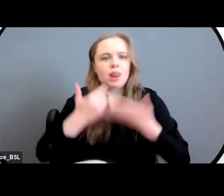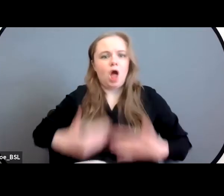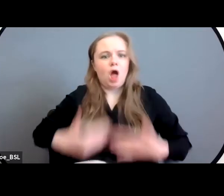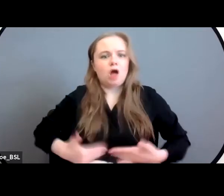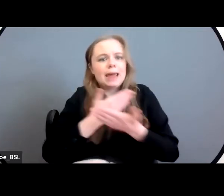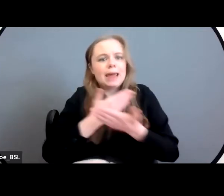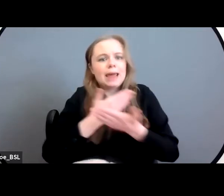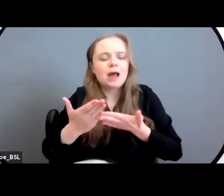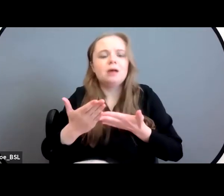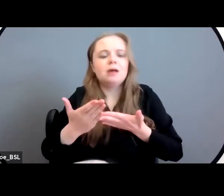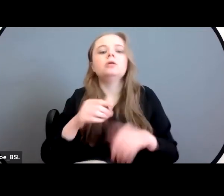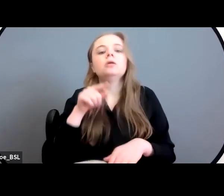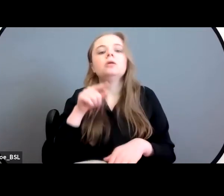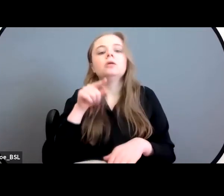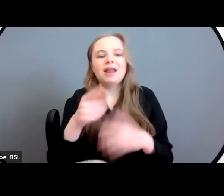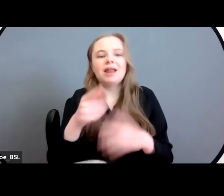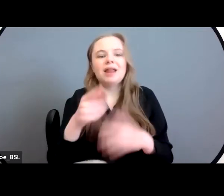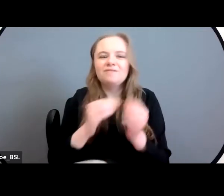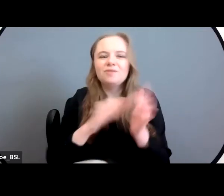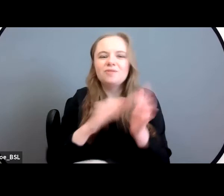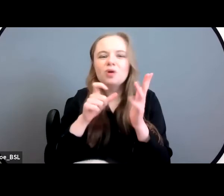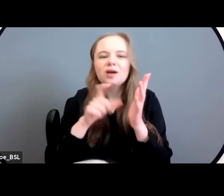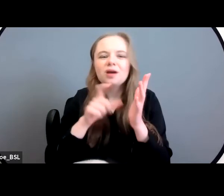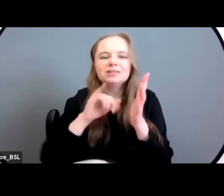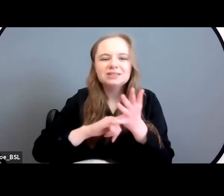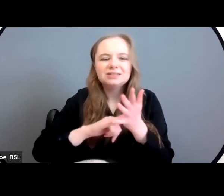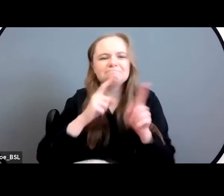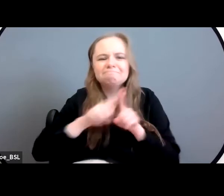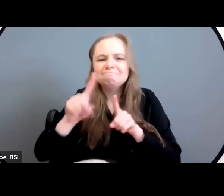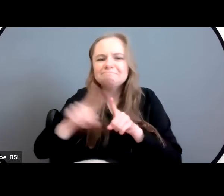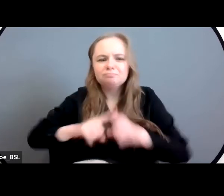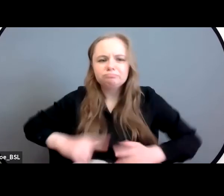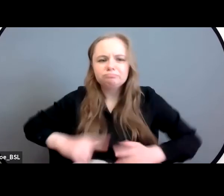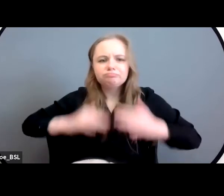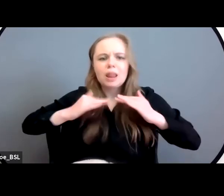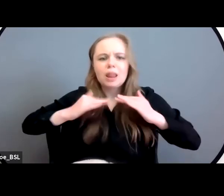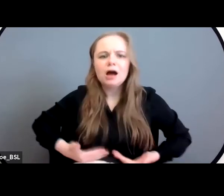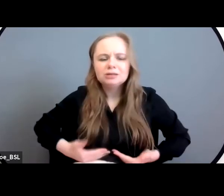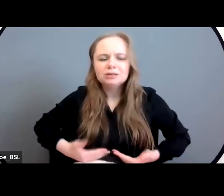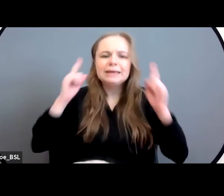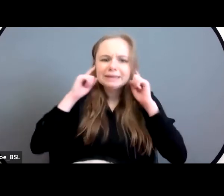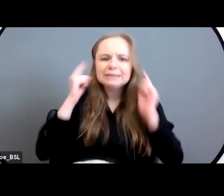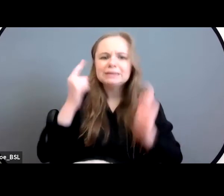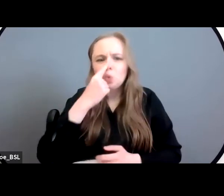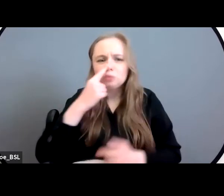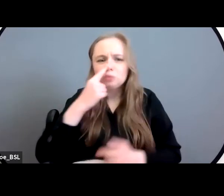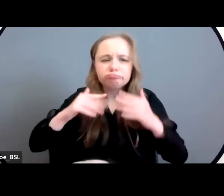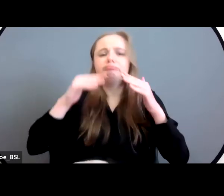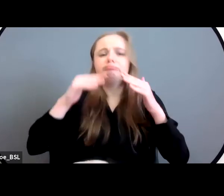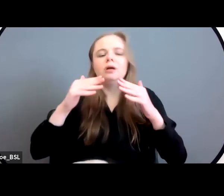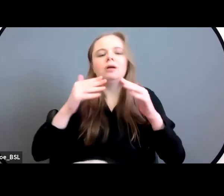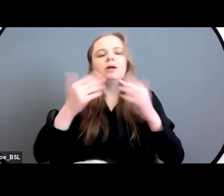get pathogens and mucus build up in my lungs and my ears and nose, and that causes irreversible